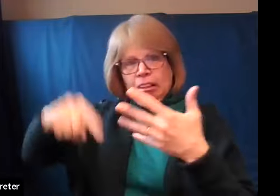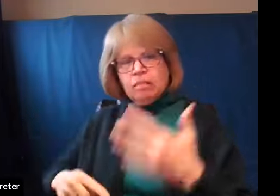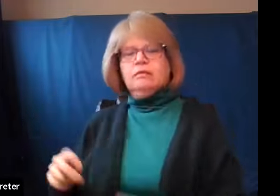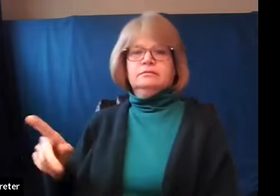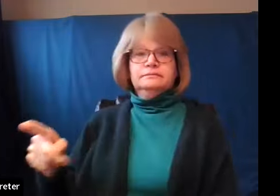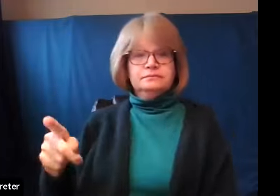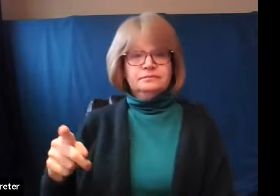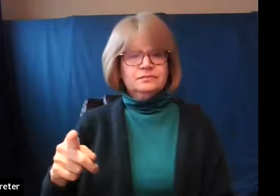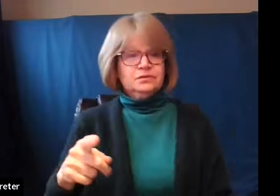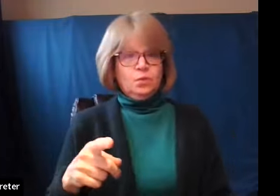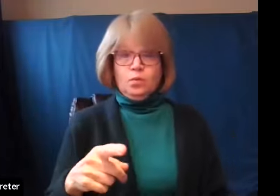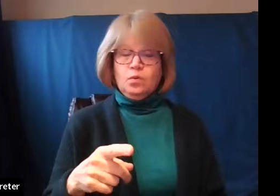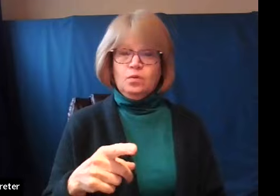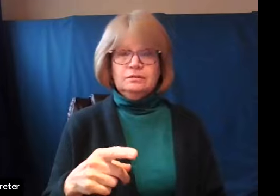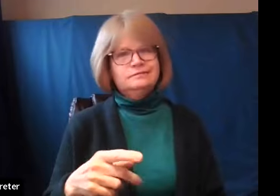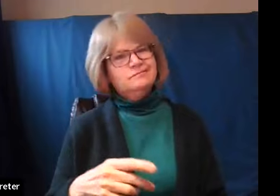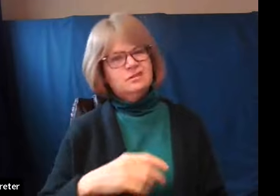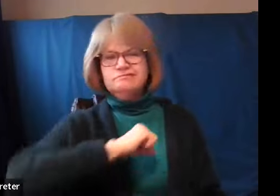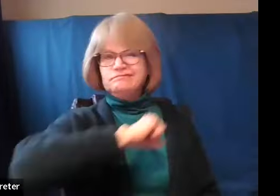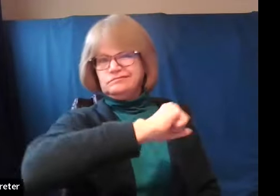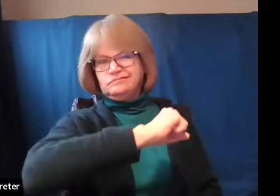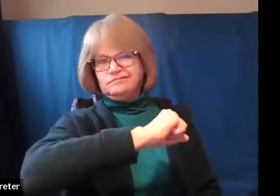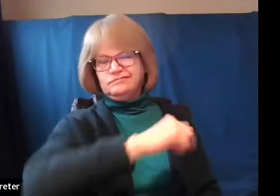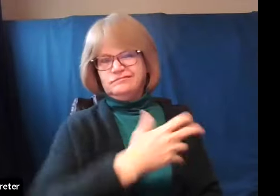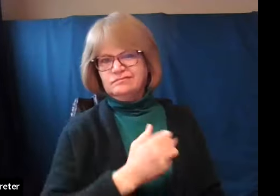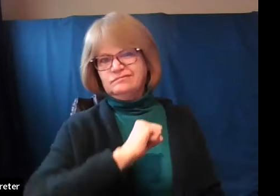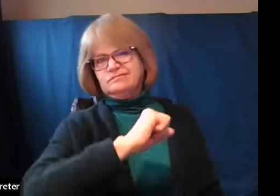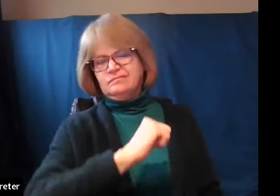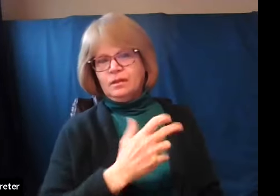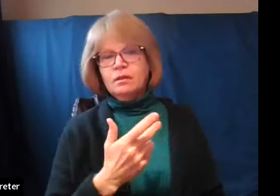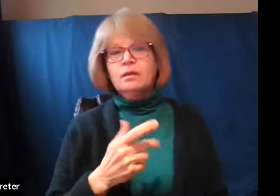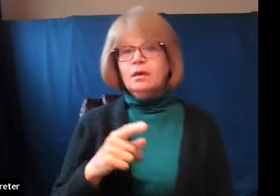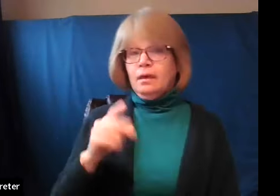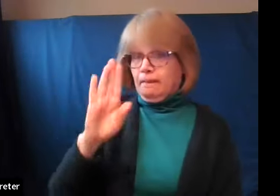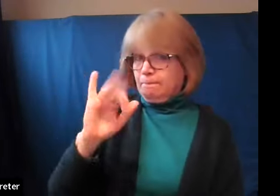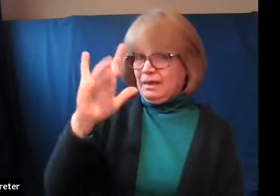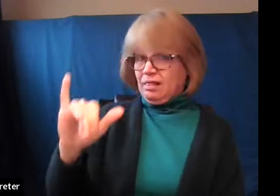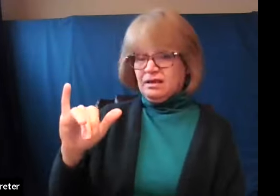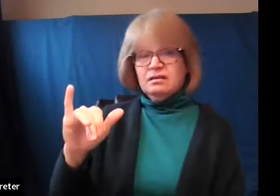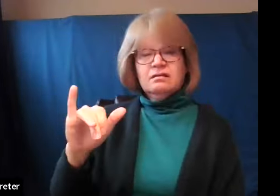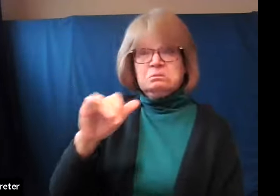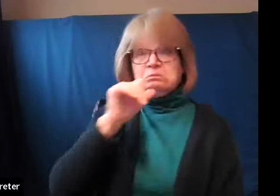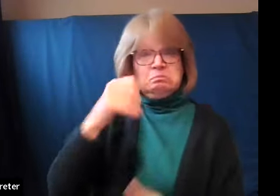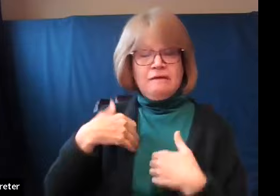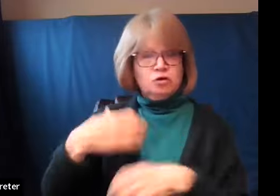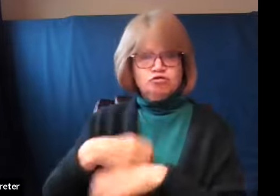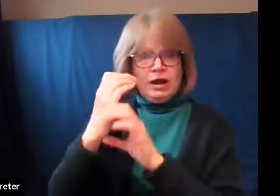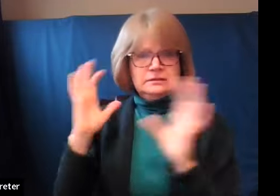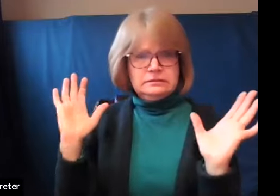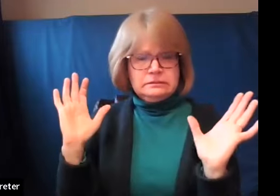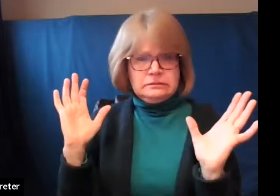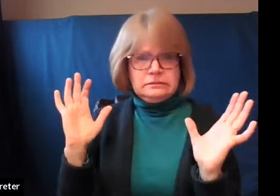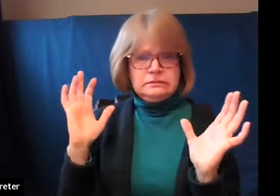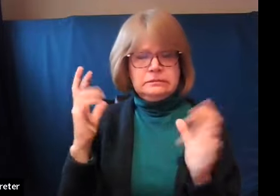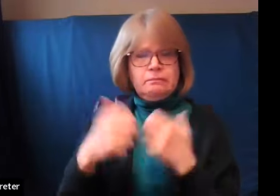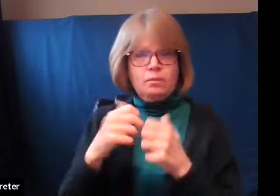calling on the elderly gent. Plus, Billy was never described as someone experiencing an acute crisis of biblical